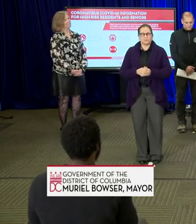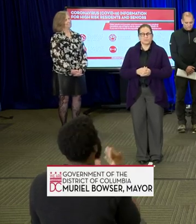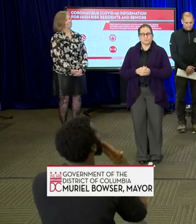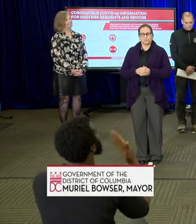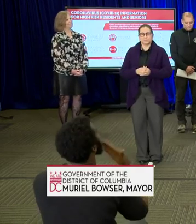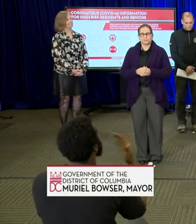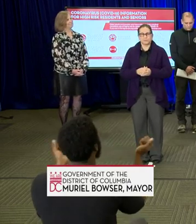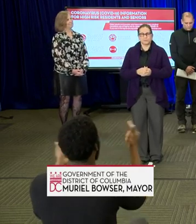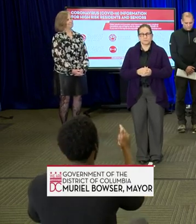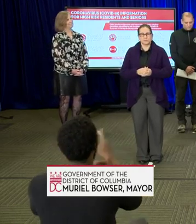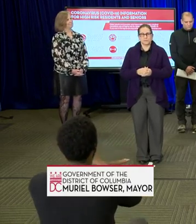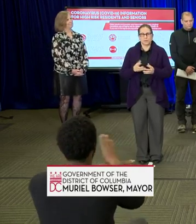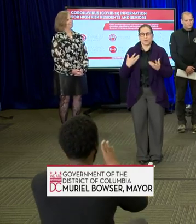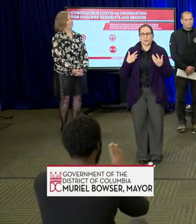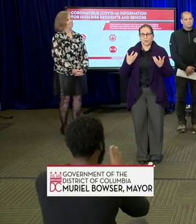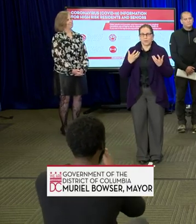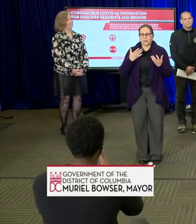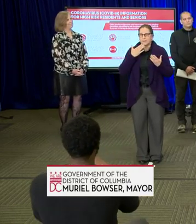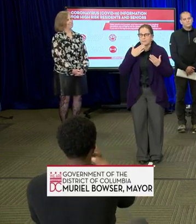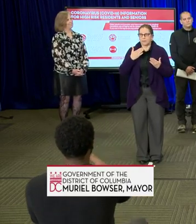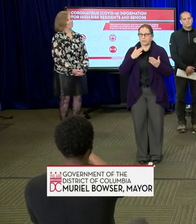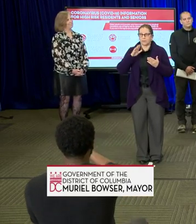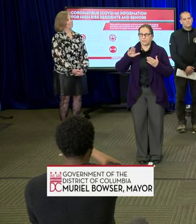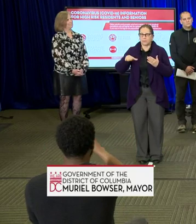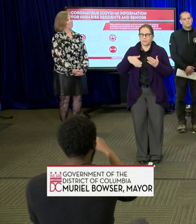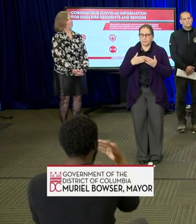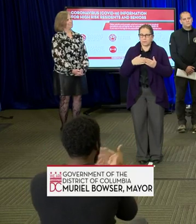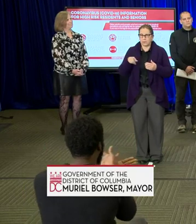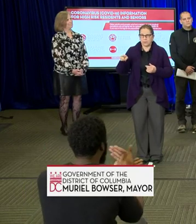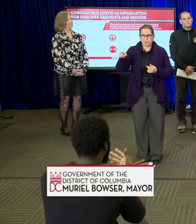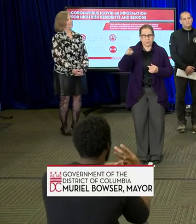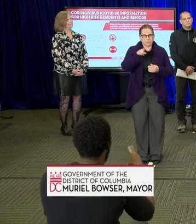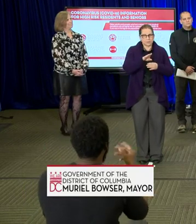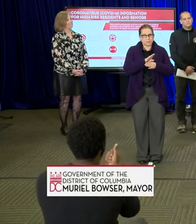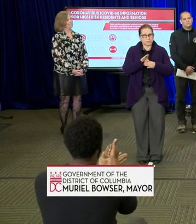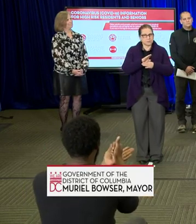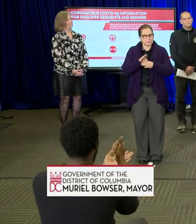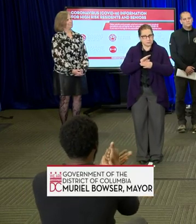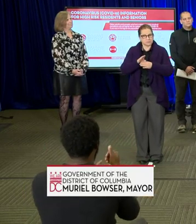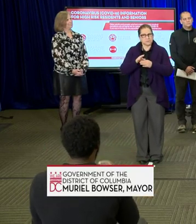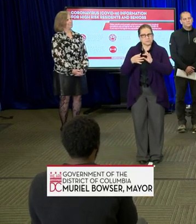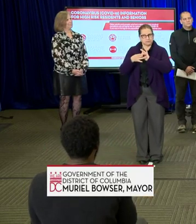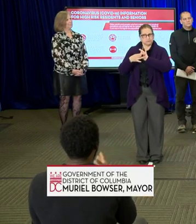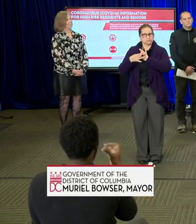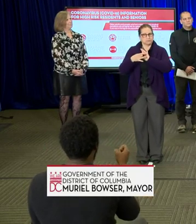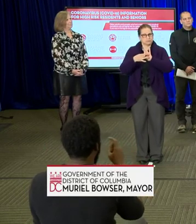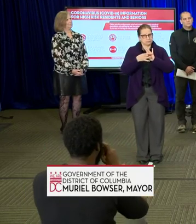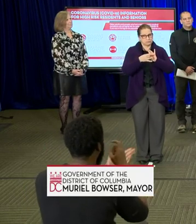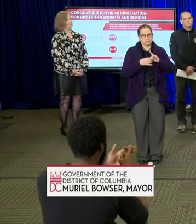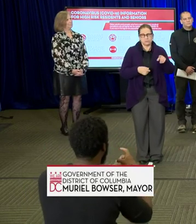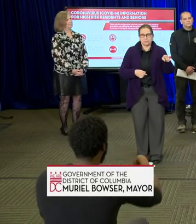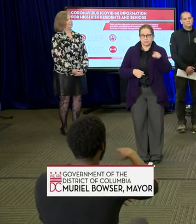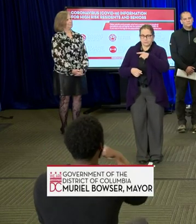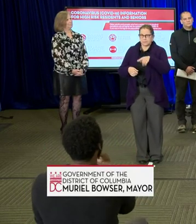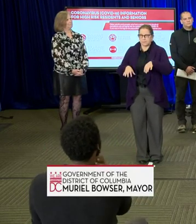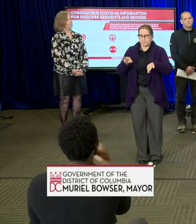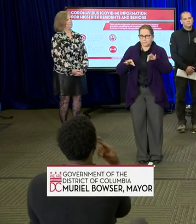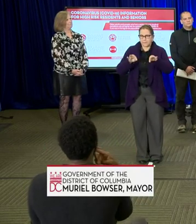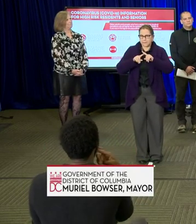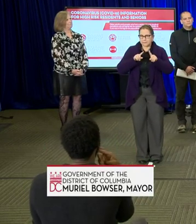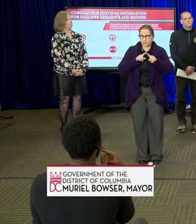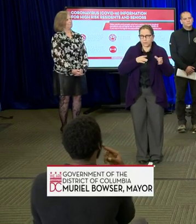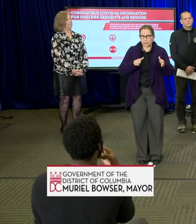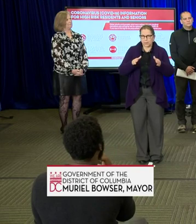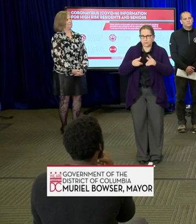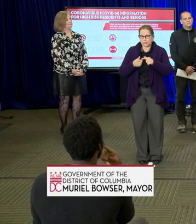that continue to find new ways to help. Particularly, I want to acknowledge and thank all of our restaurants and restaurant